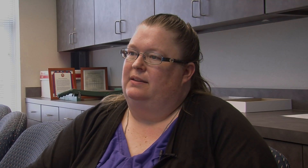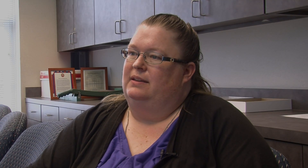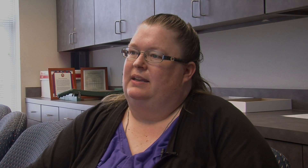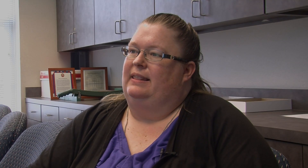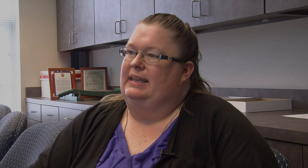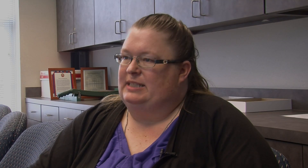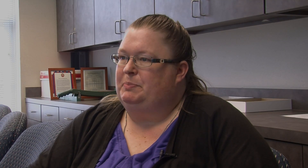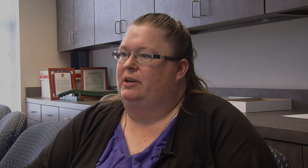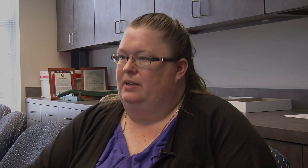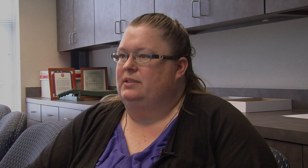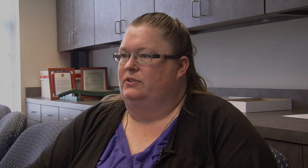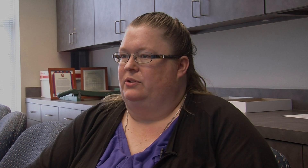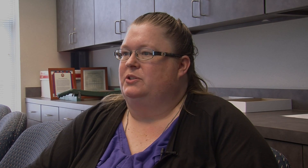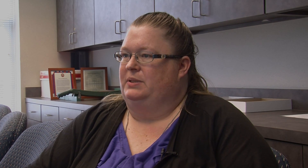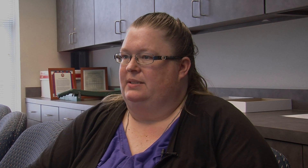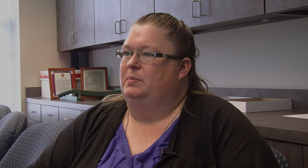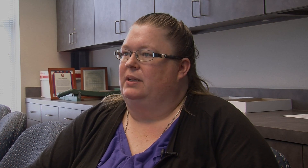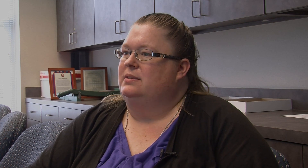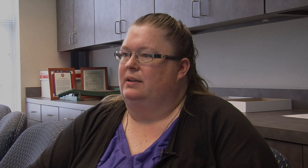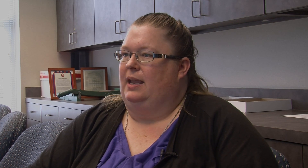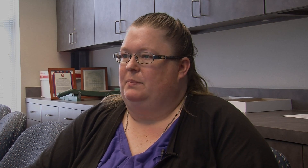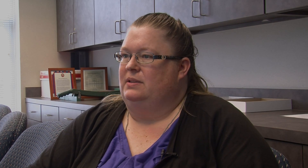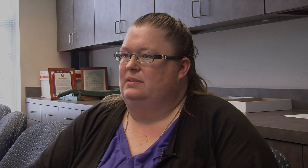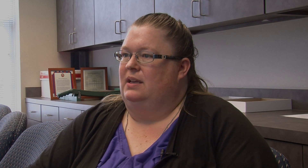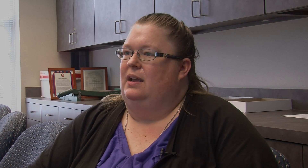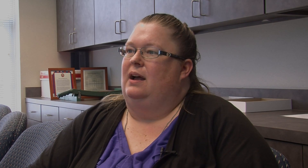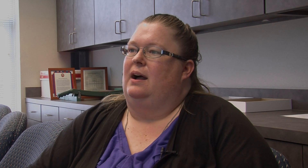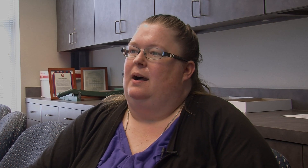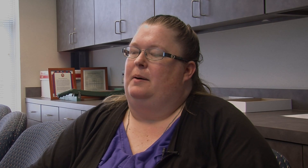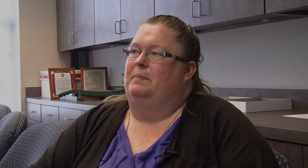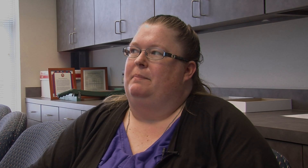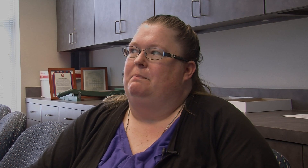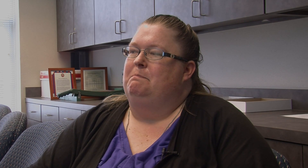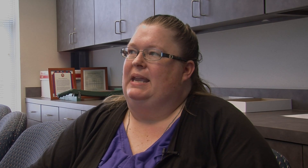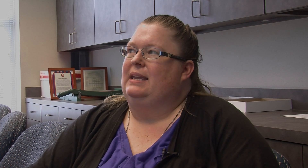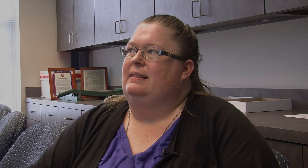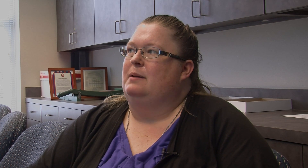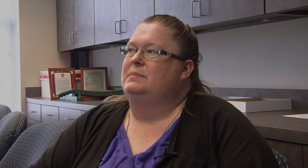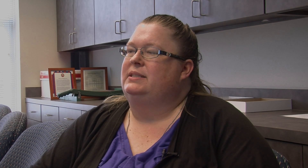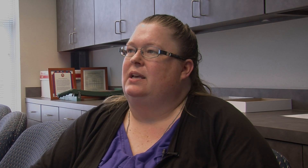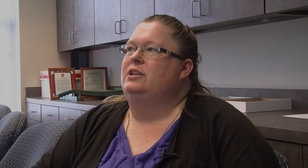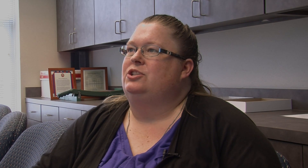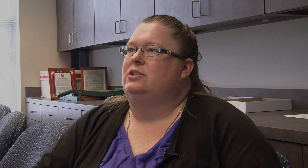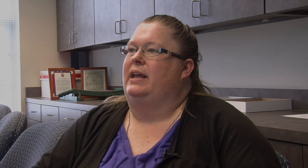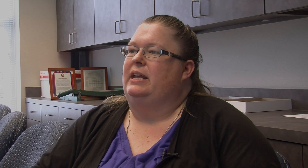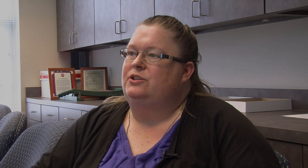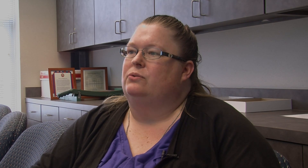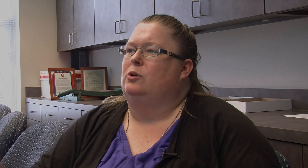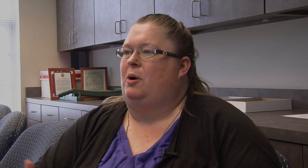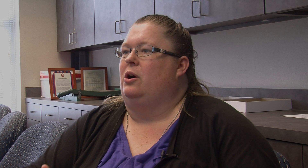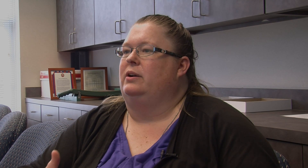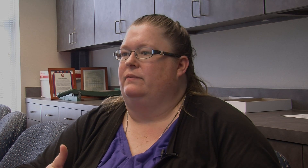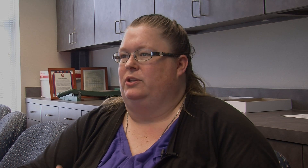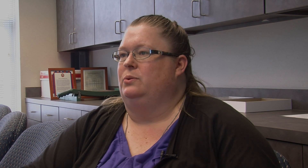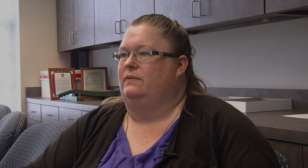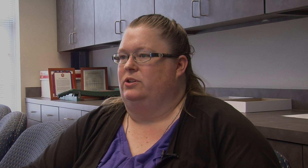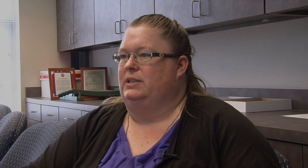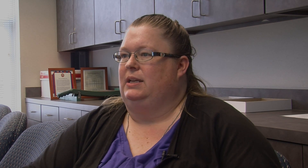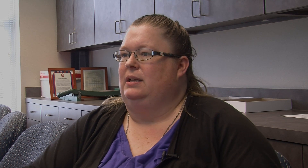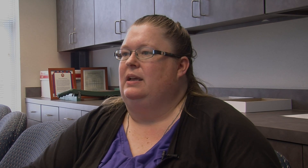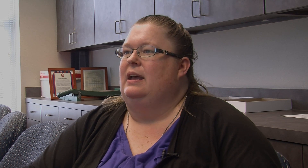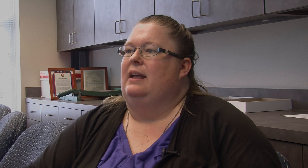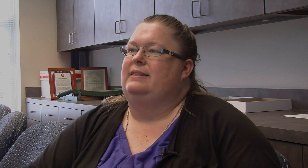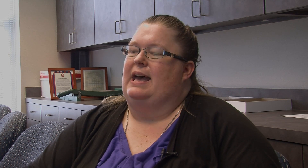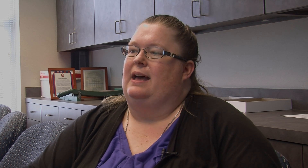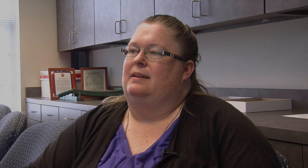normalizing the experience of students with disabilities on campus, making them such an integral part of the